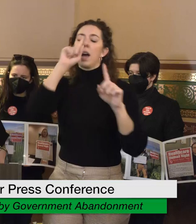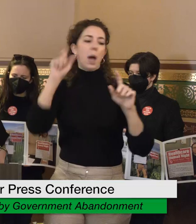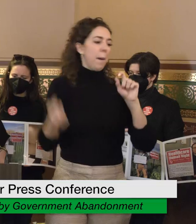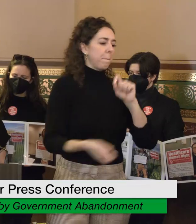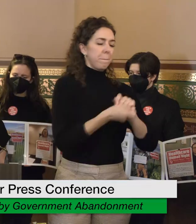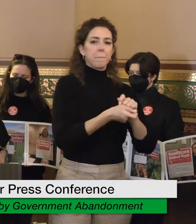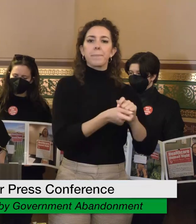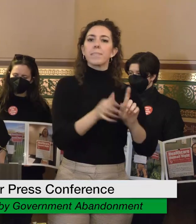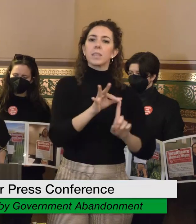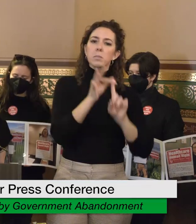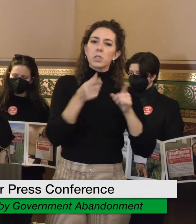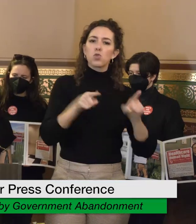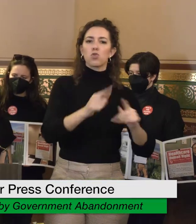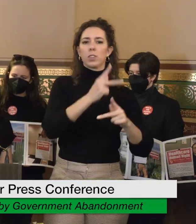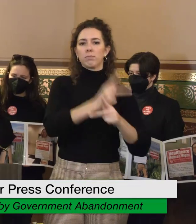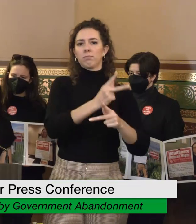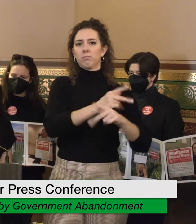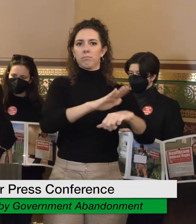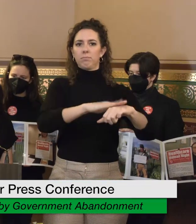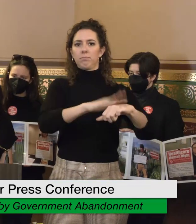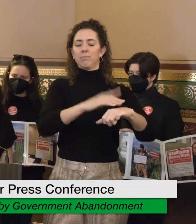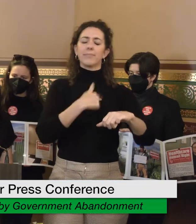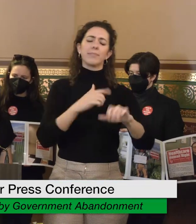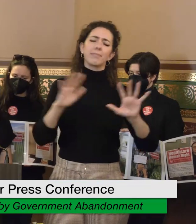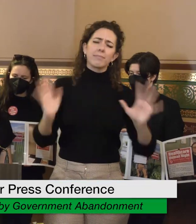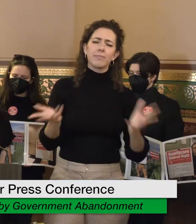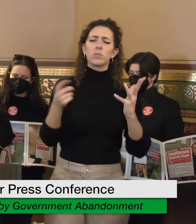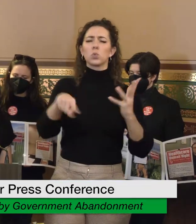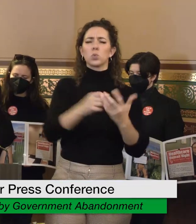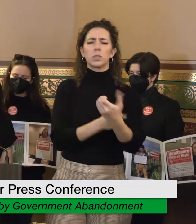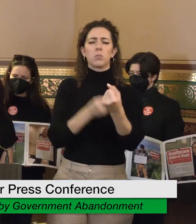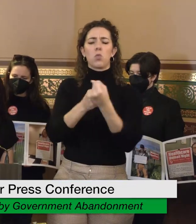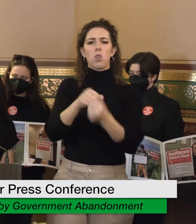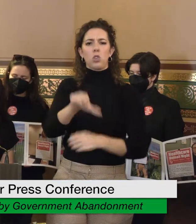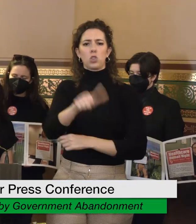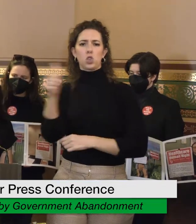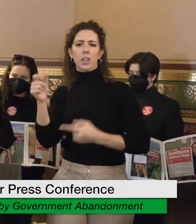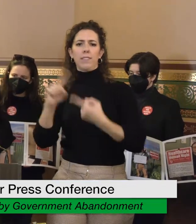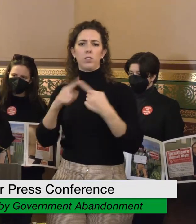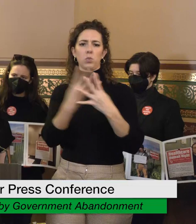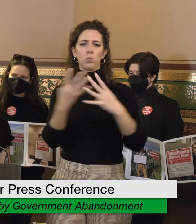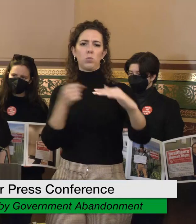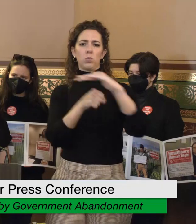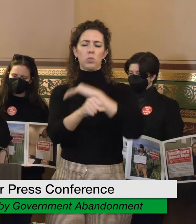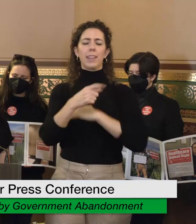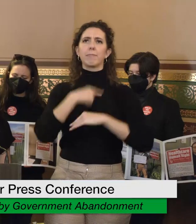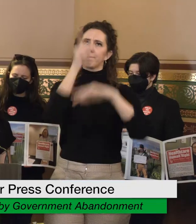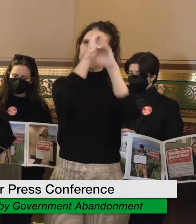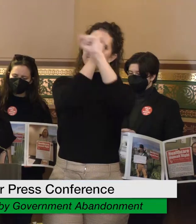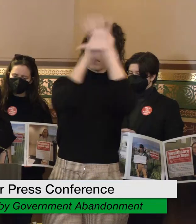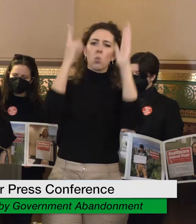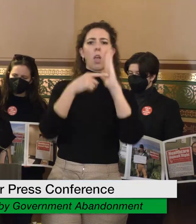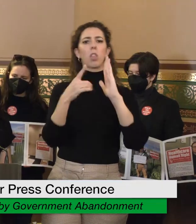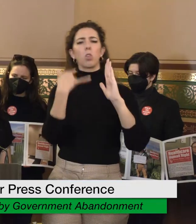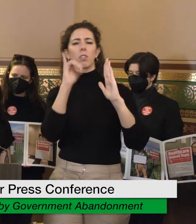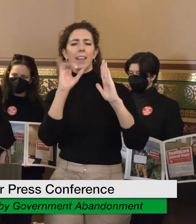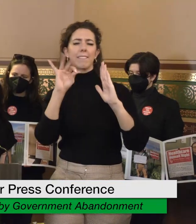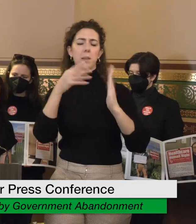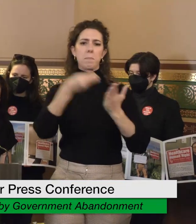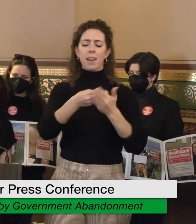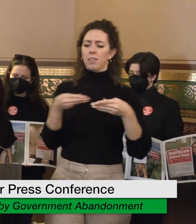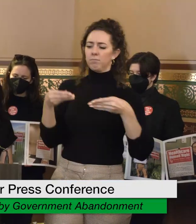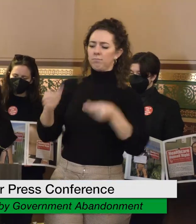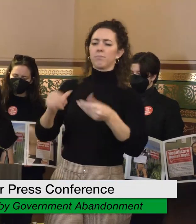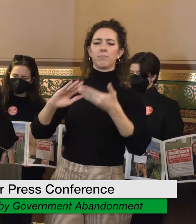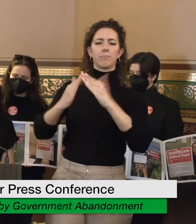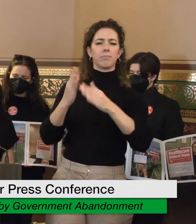supervision. I urge people to support alternatives to incarceration and reimagining an investment in our communities, our societies, and ourselves.